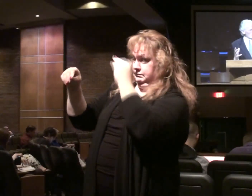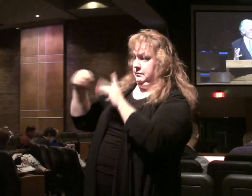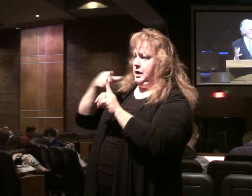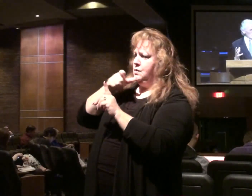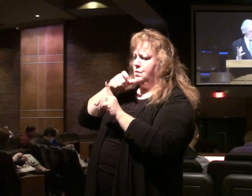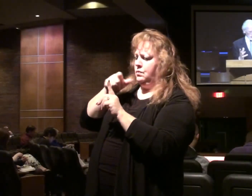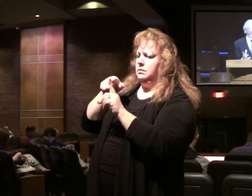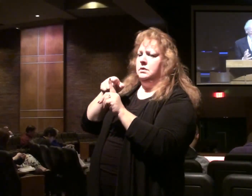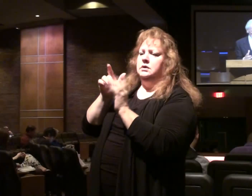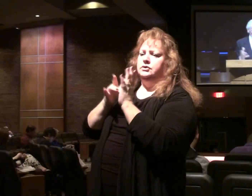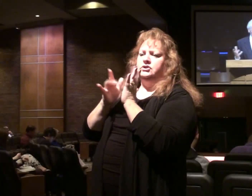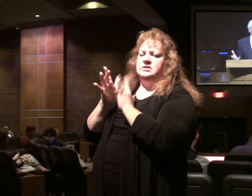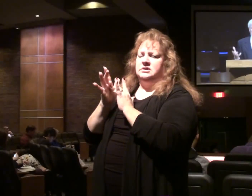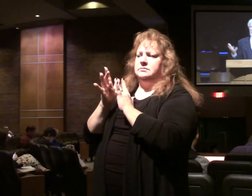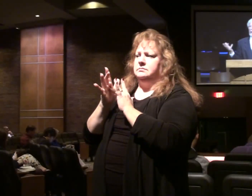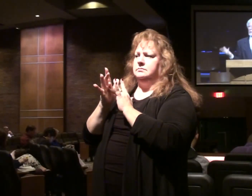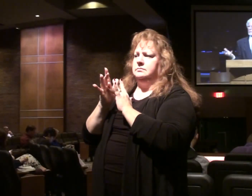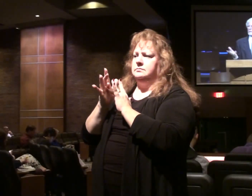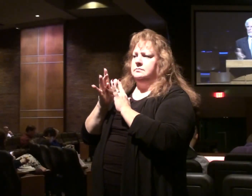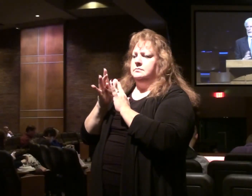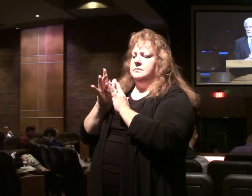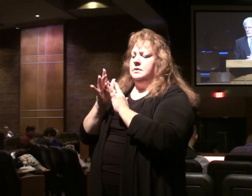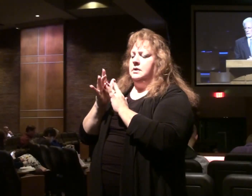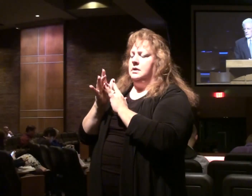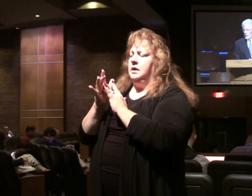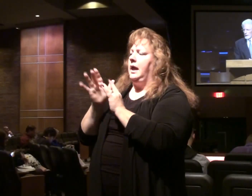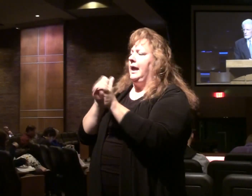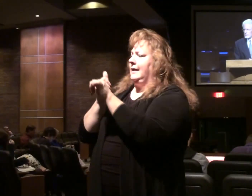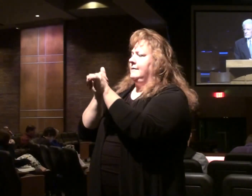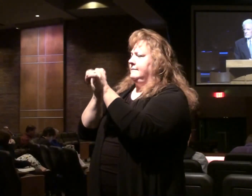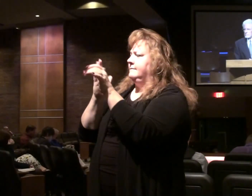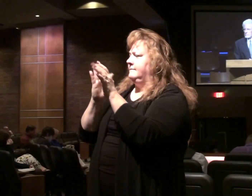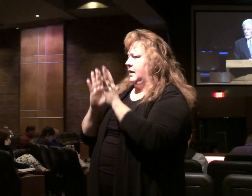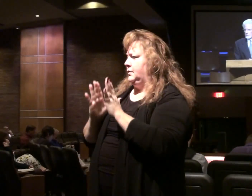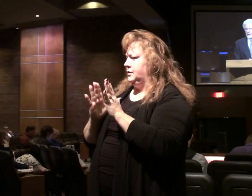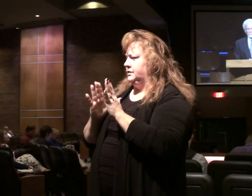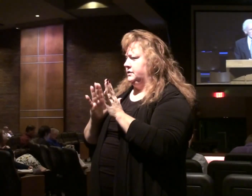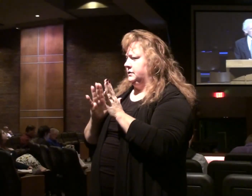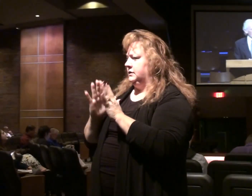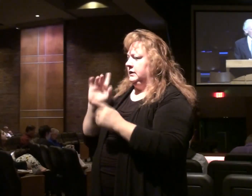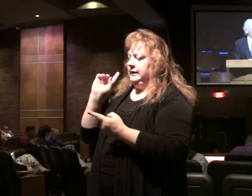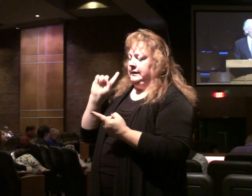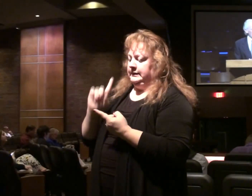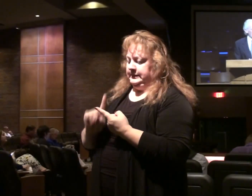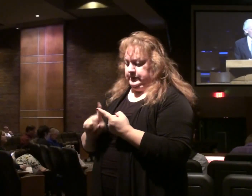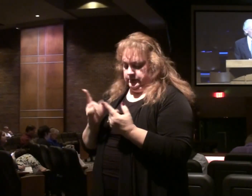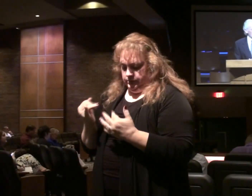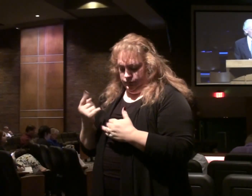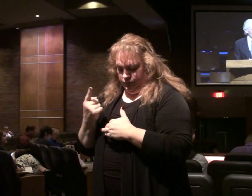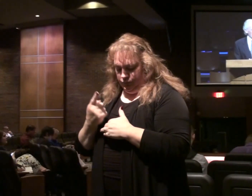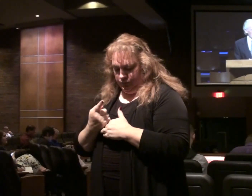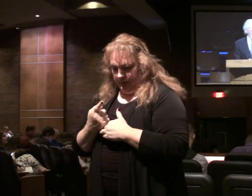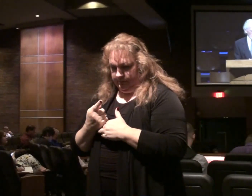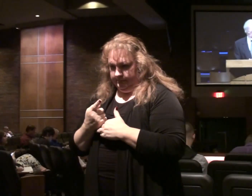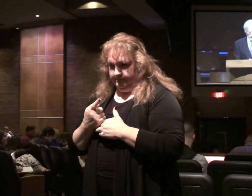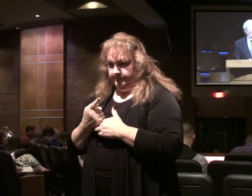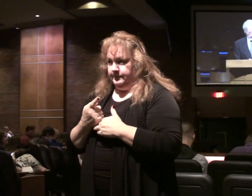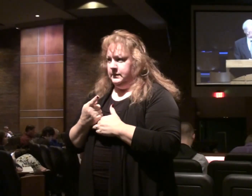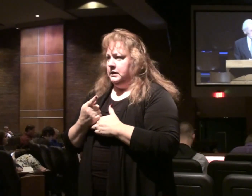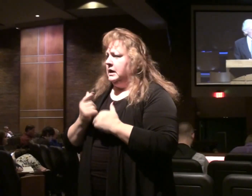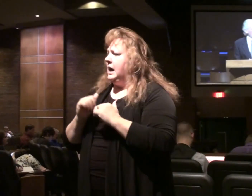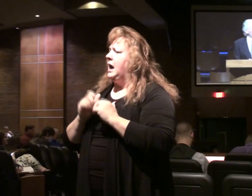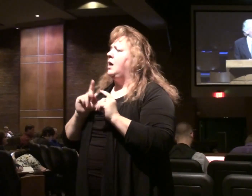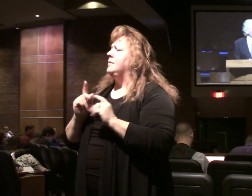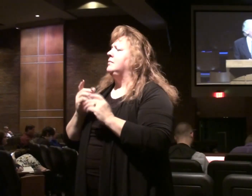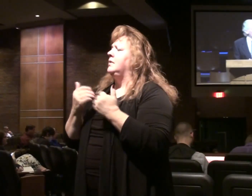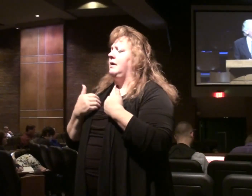from what we know, as Scripture unfolds, the followers of Christ, right down to today. How do people